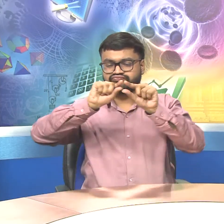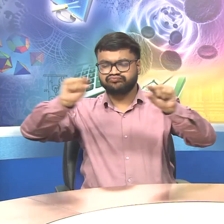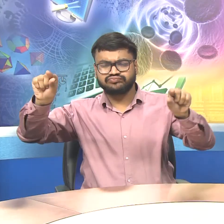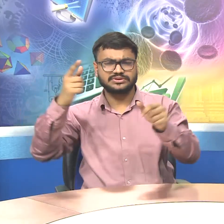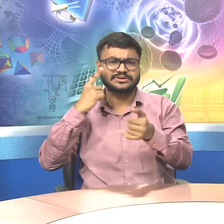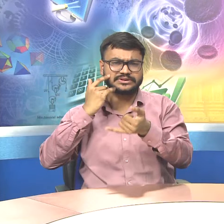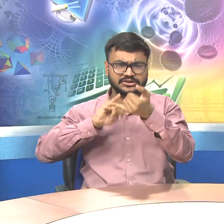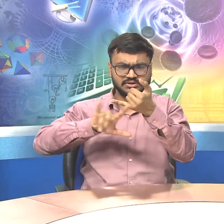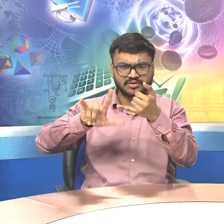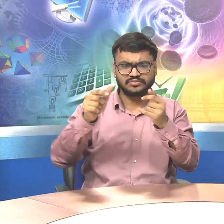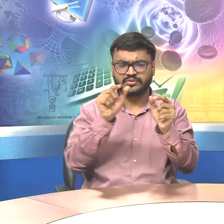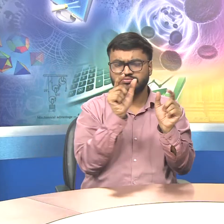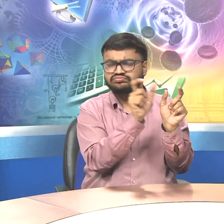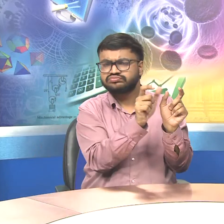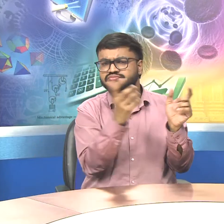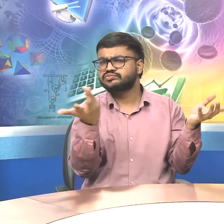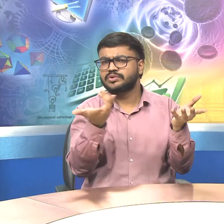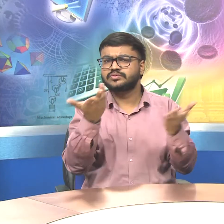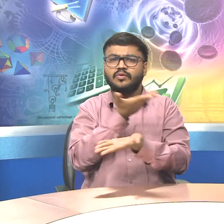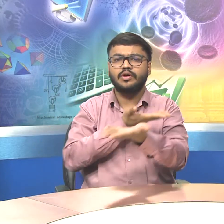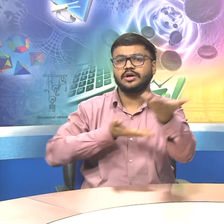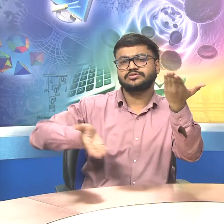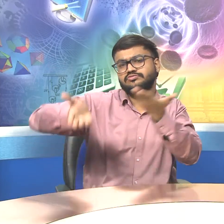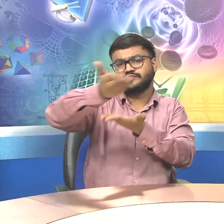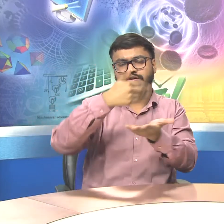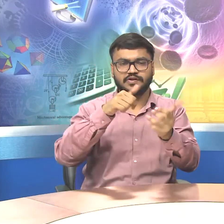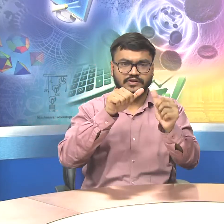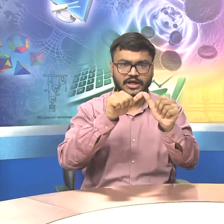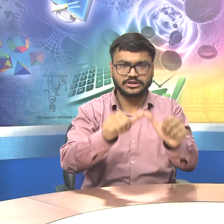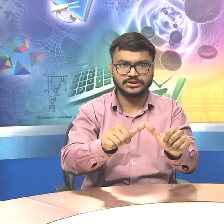Not is used in the dash of the sentence in ISL.